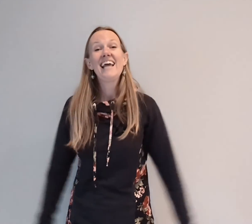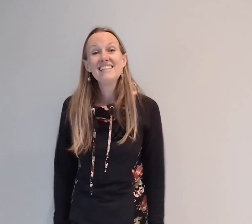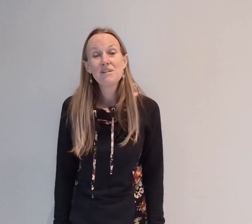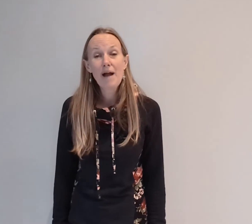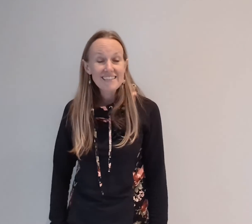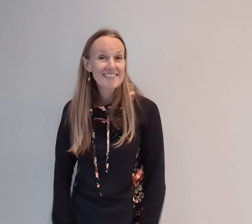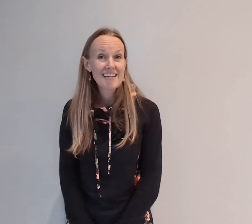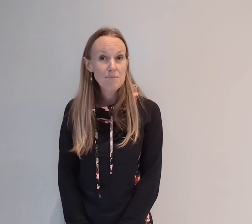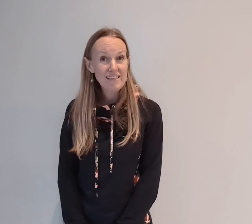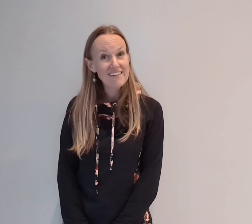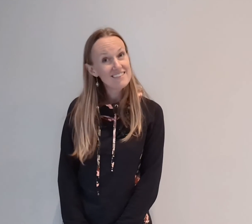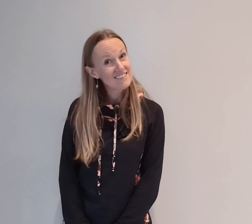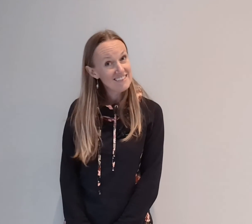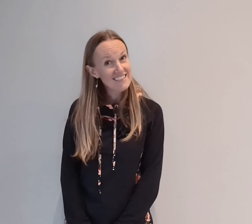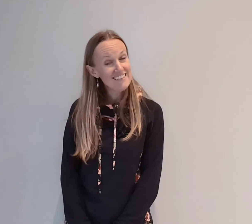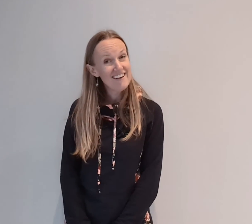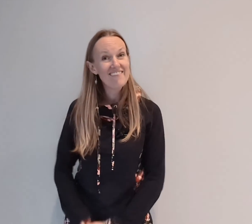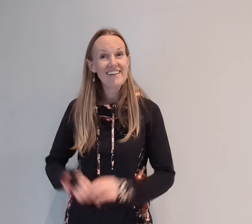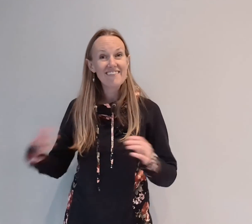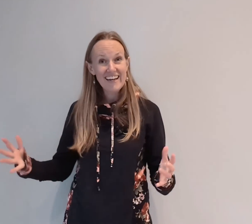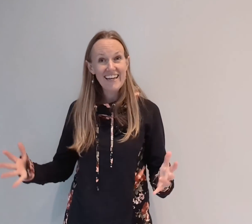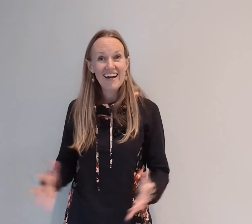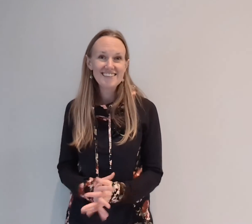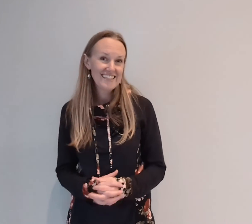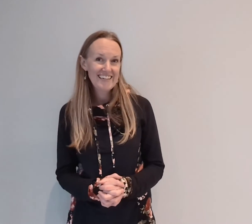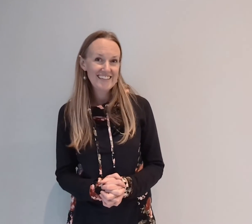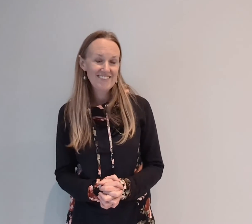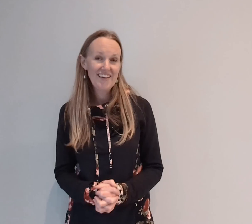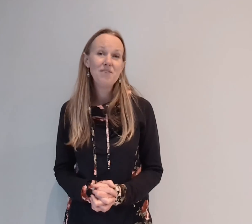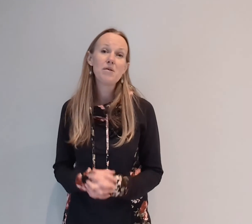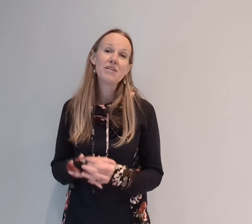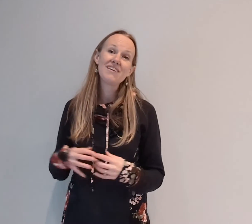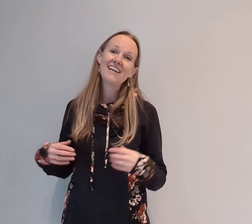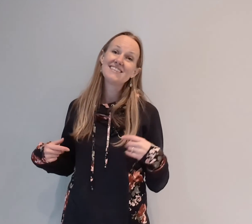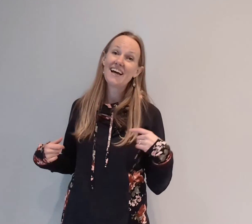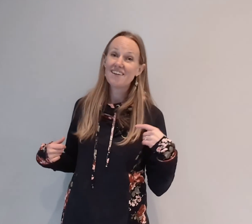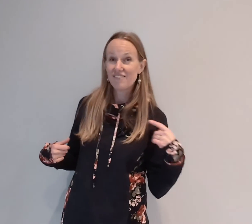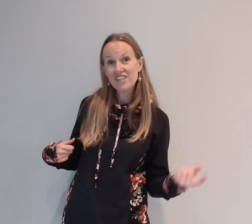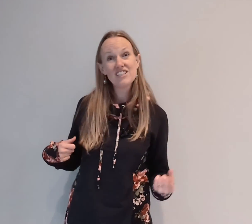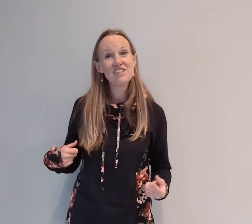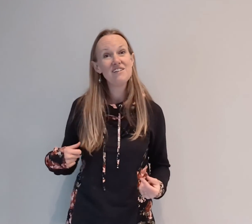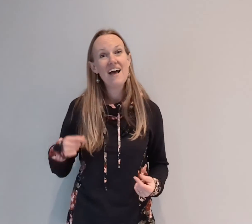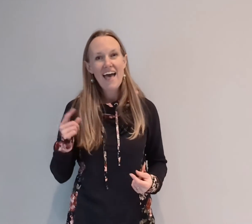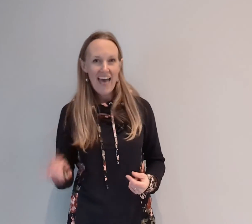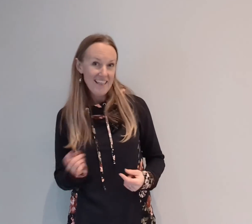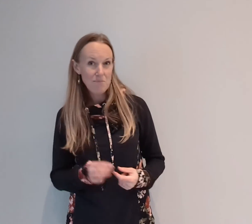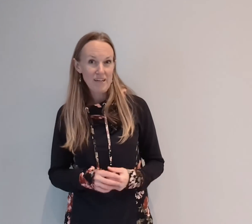Okay, so practice that as many times as you need to, and when you're ready, I'll see you in the next video where we learn how to sign verse 2 and the